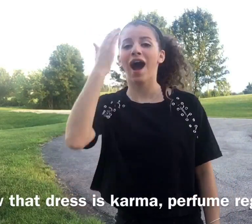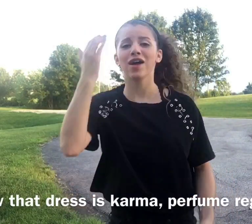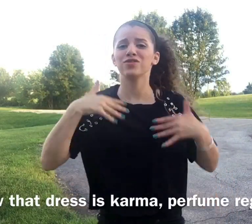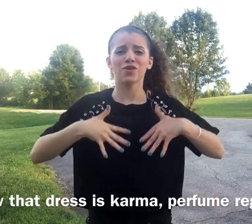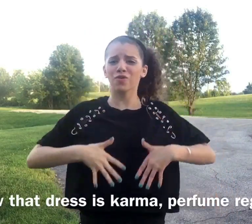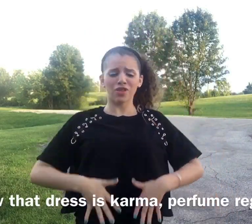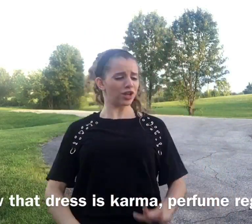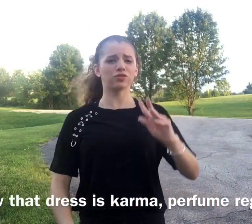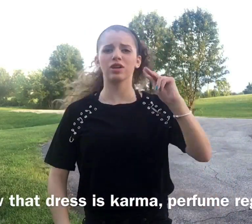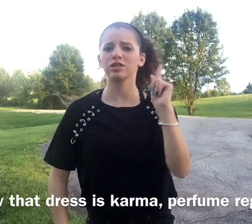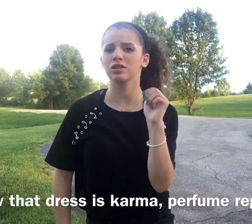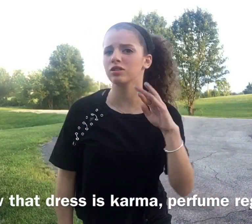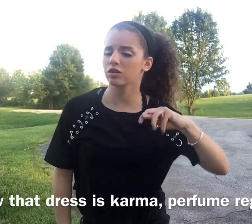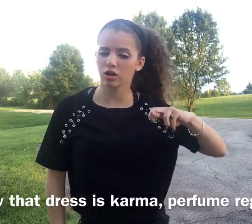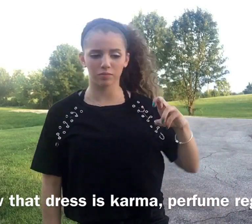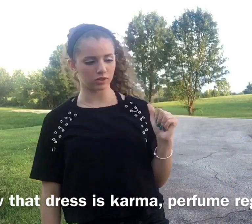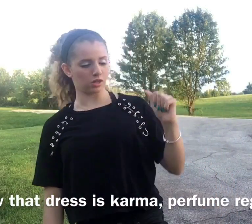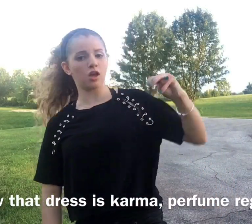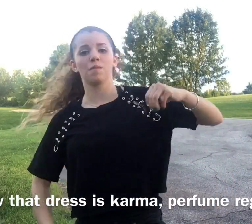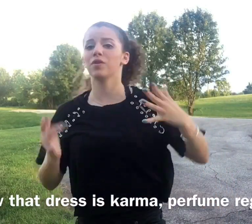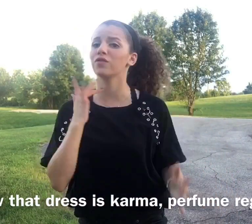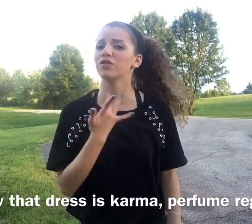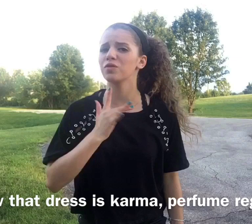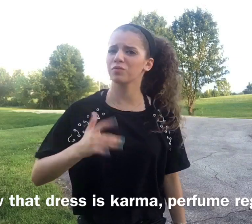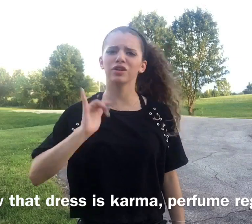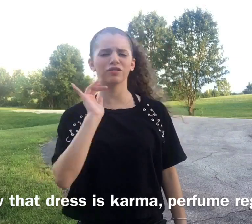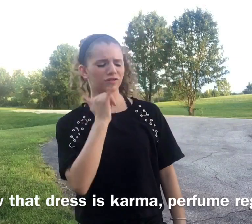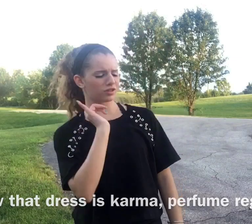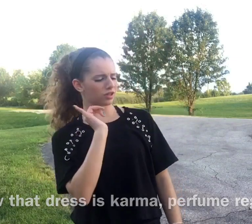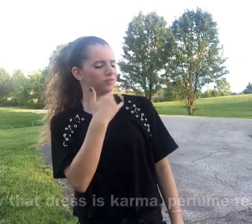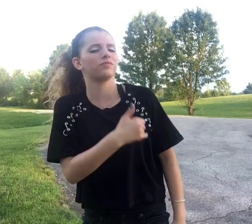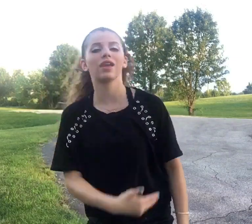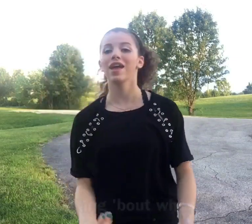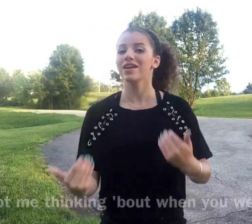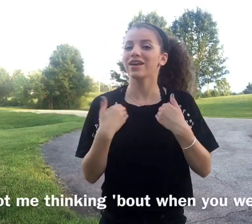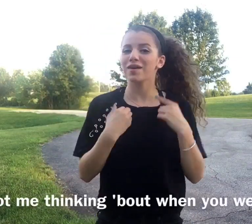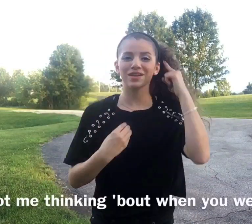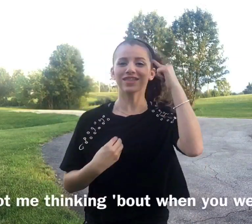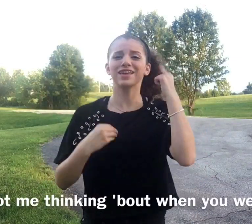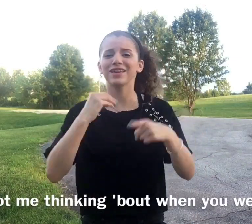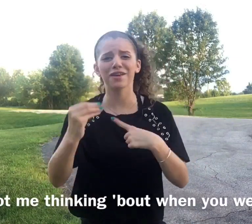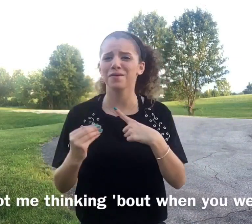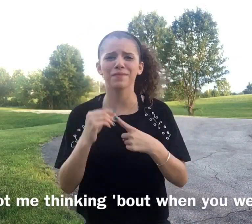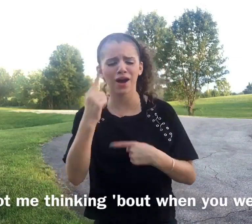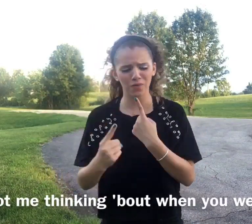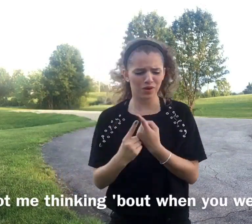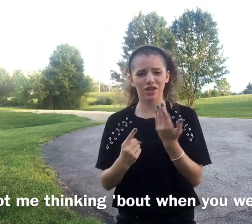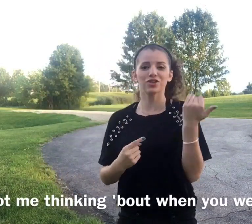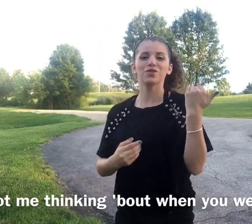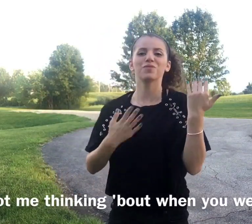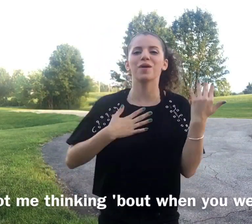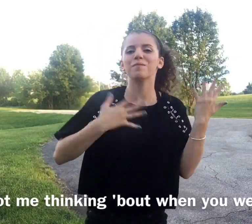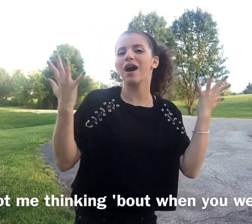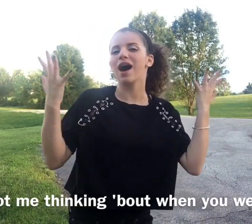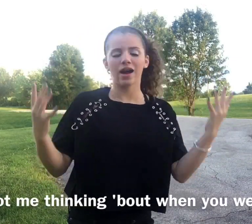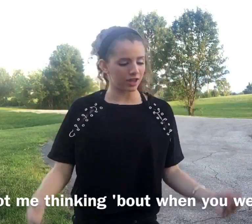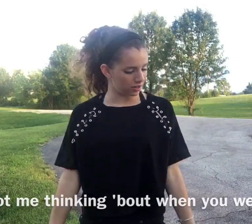Oh. I know that dress is karma, perfume regret. You got me thinking about when you were mine.